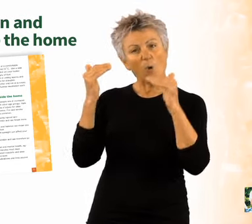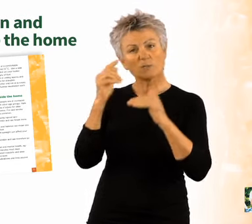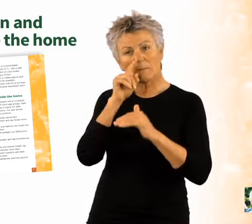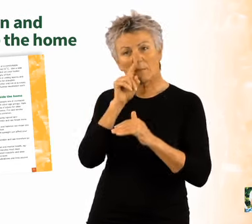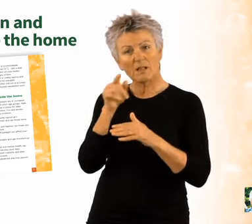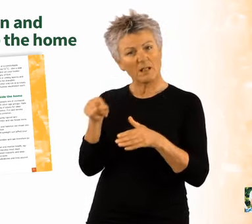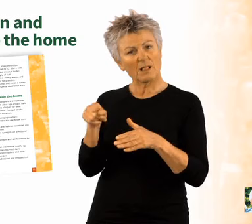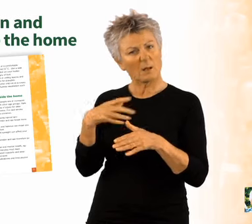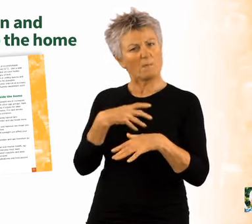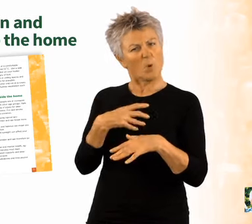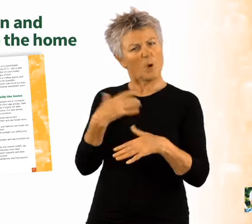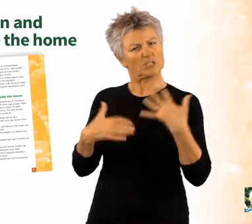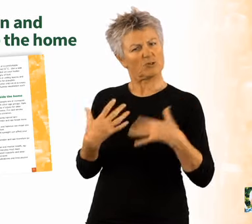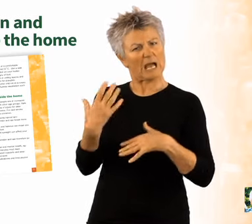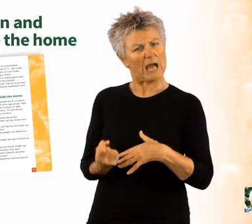Some of the reasons for being injured are: